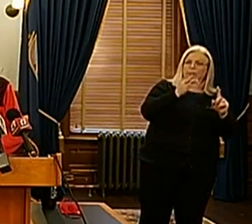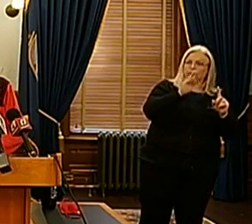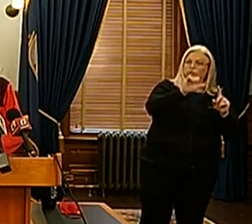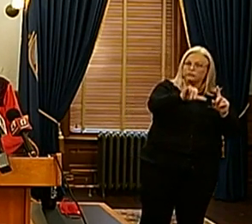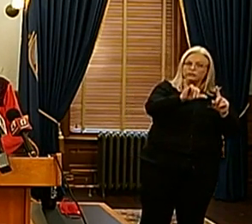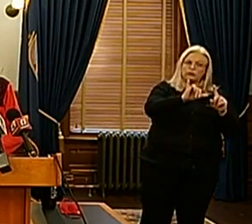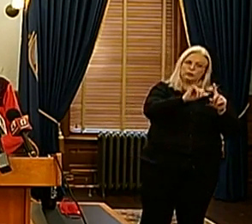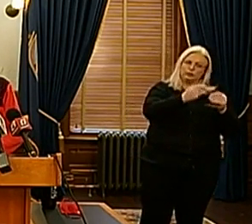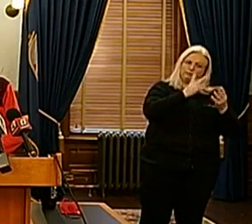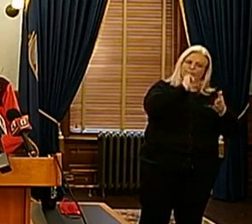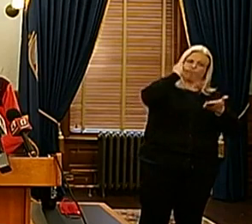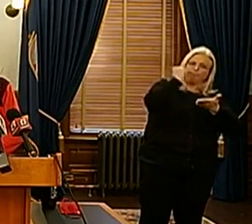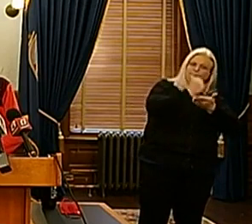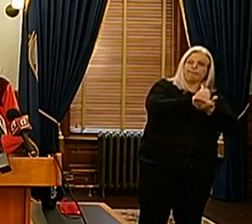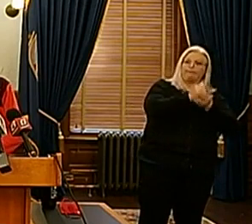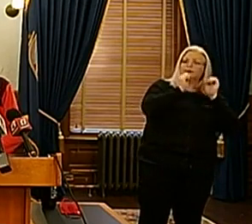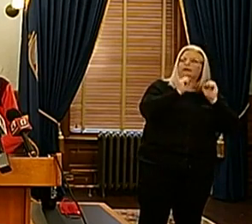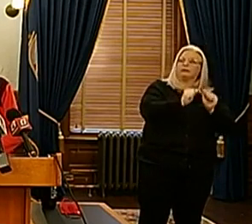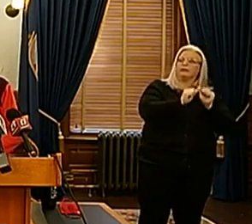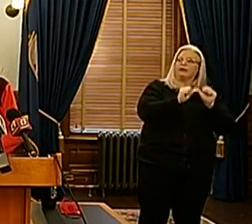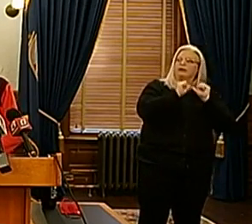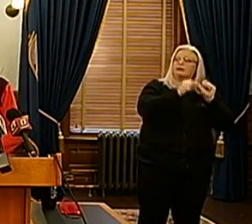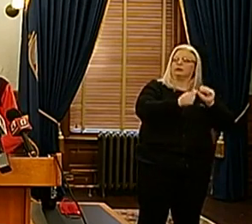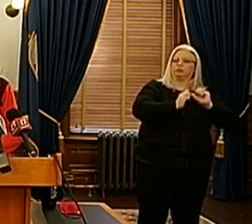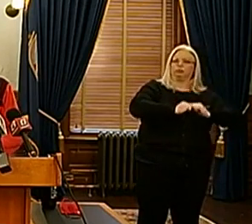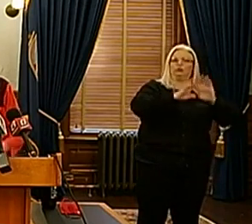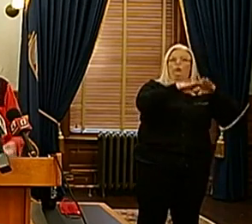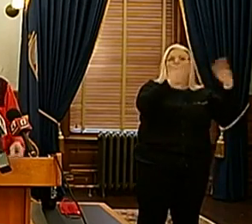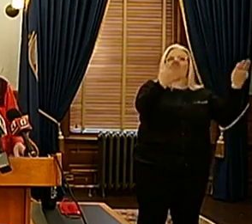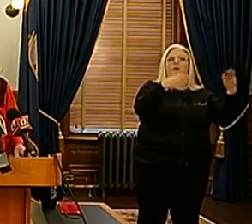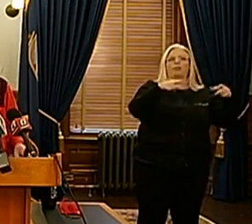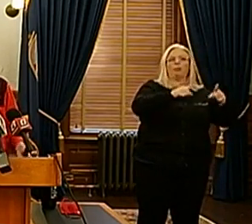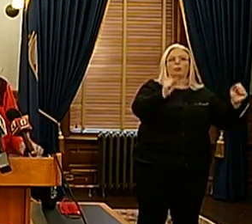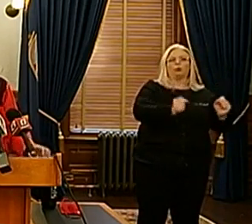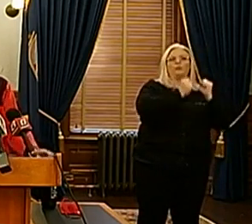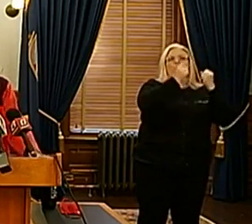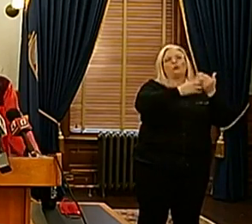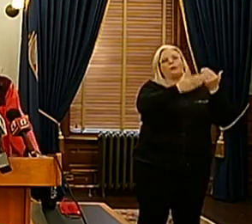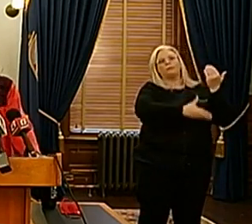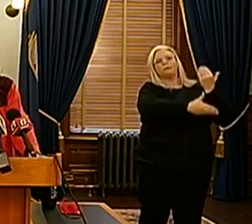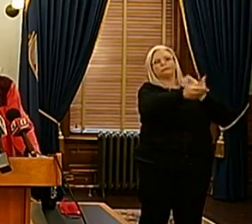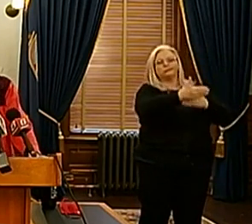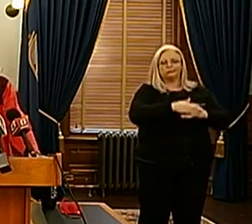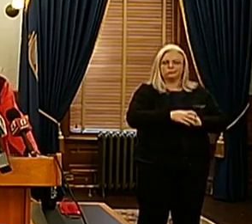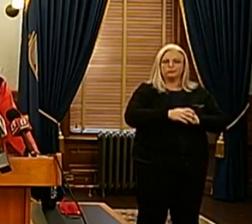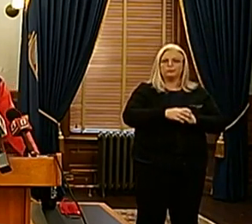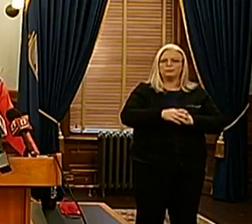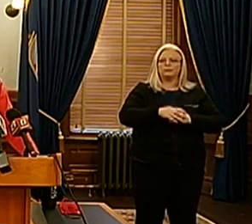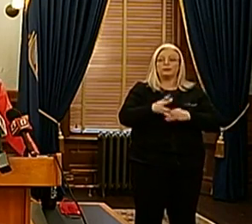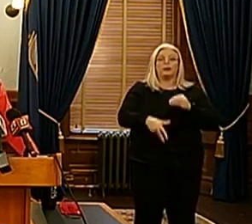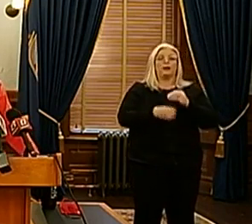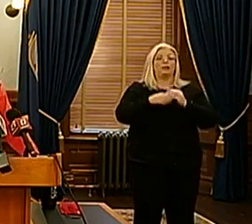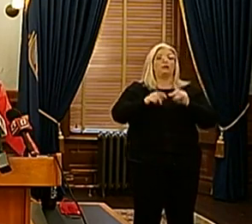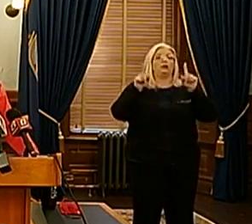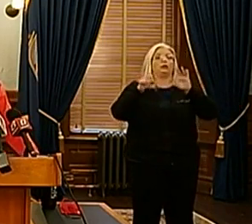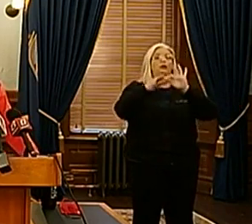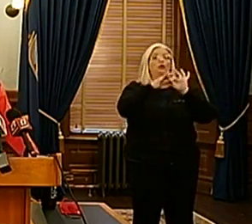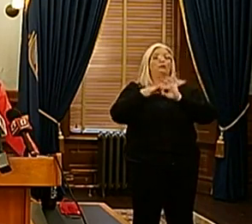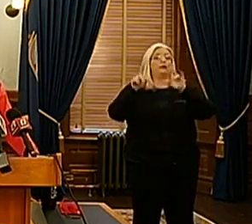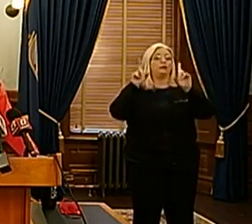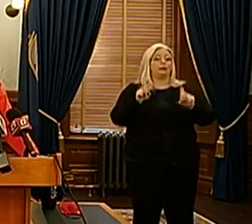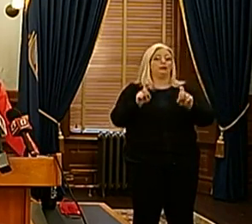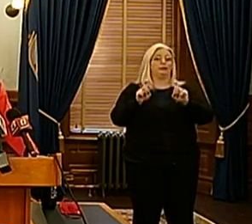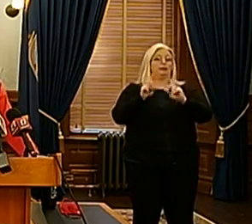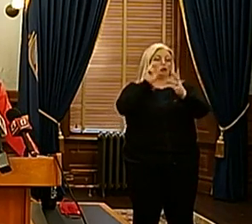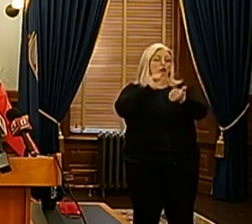certainty that they'll be able to continue operation this winter and beyond. Adding the unified testing strategy to